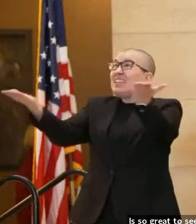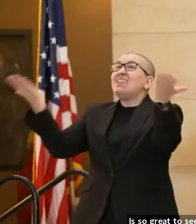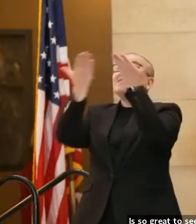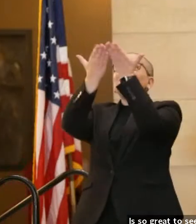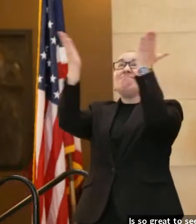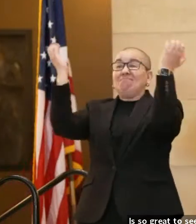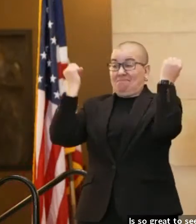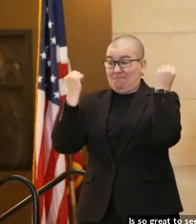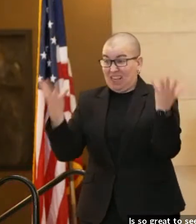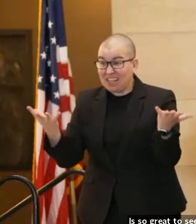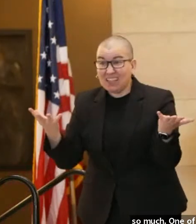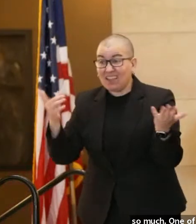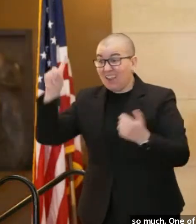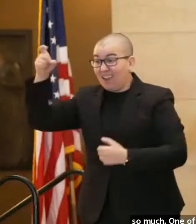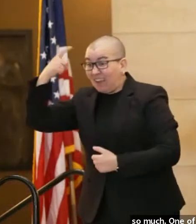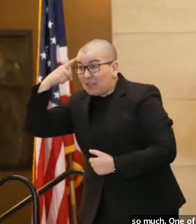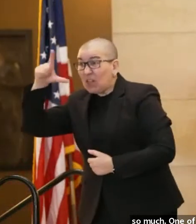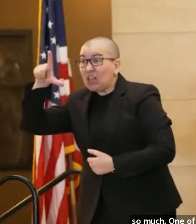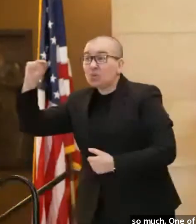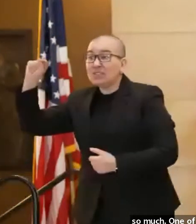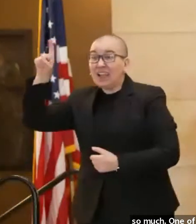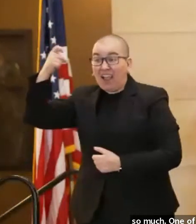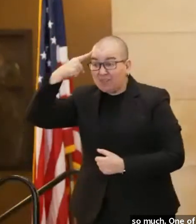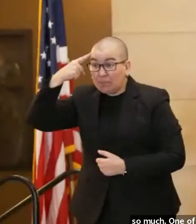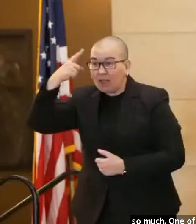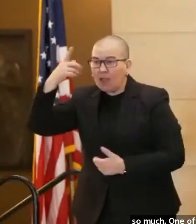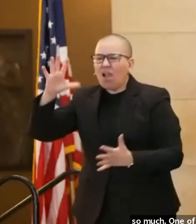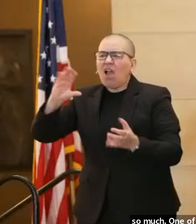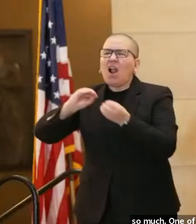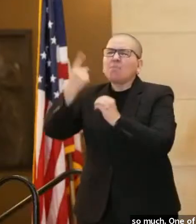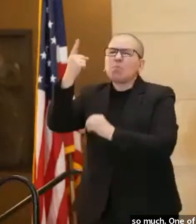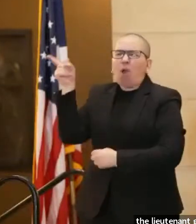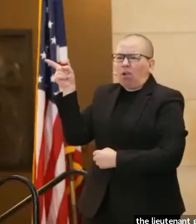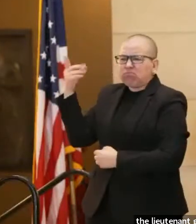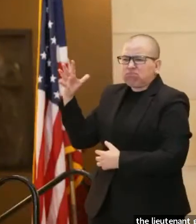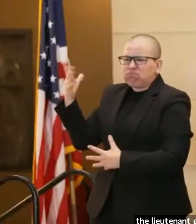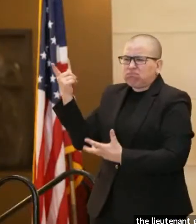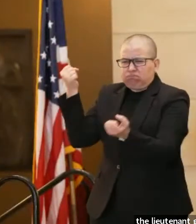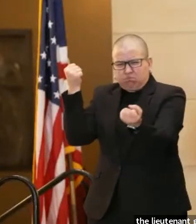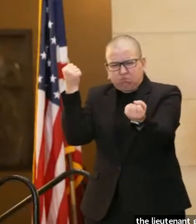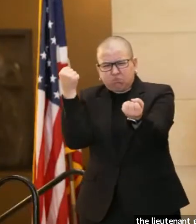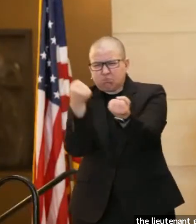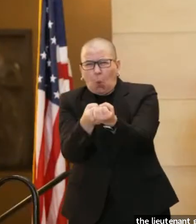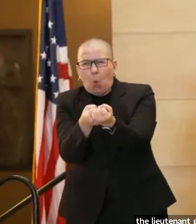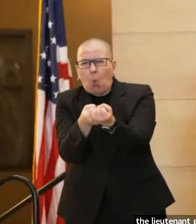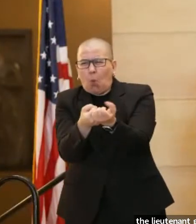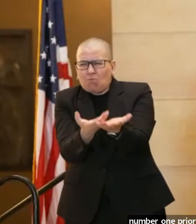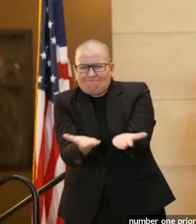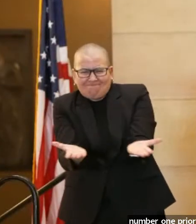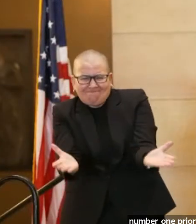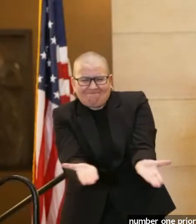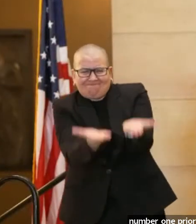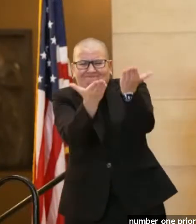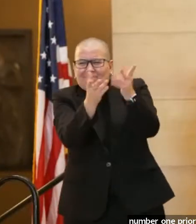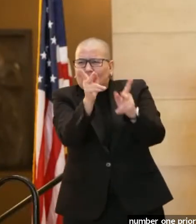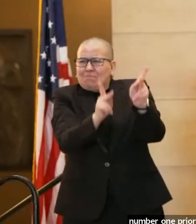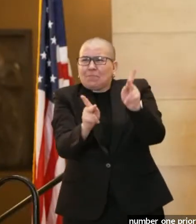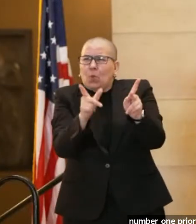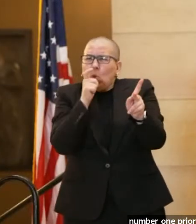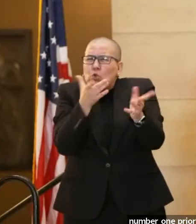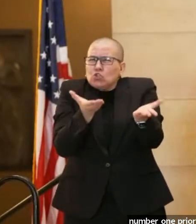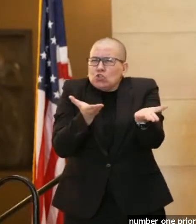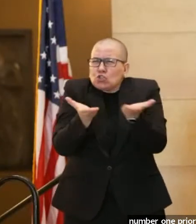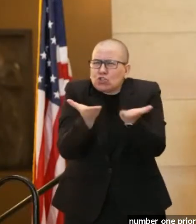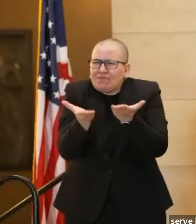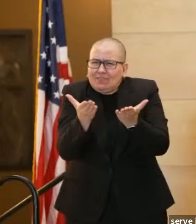the lieutenant governor when I started this job, that a number one priority was to support and uplift those who serve in the service of public safety.